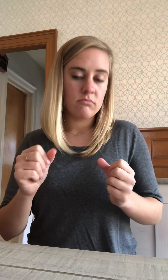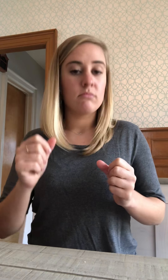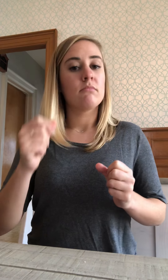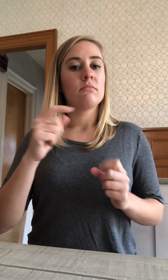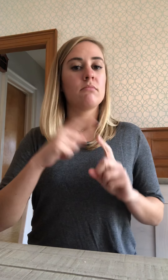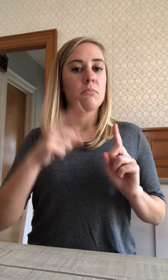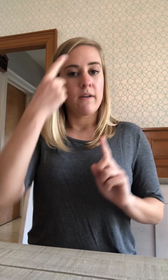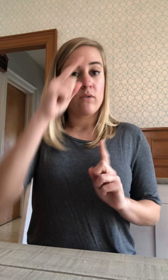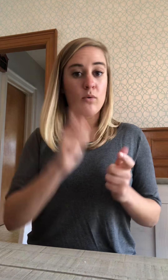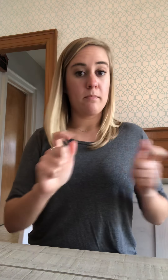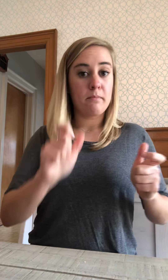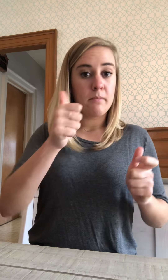plates.